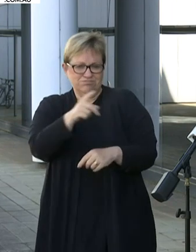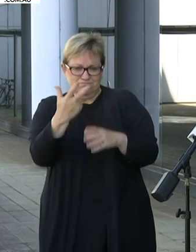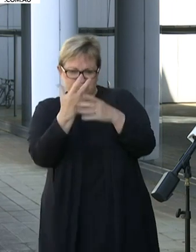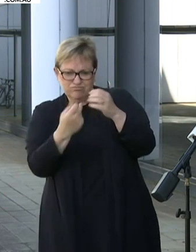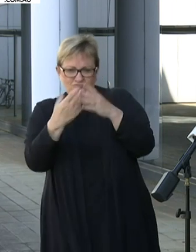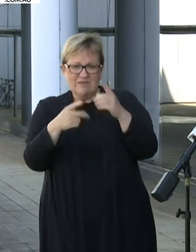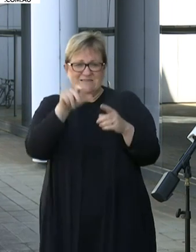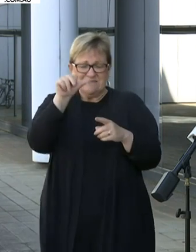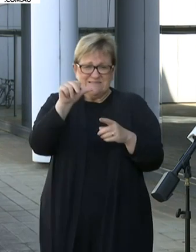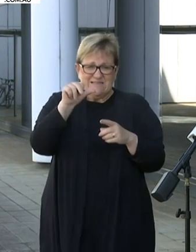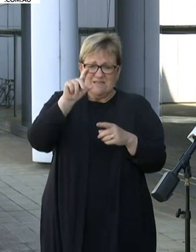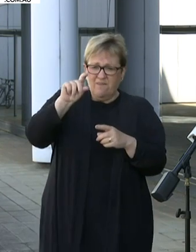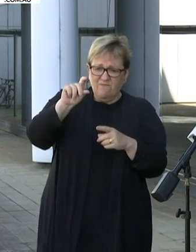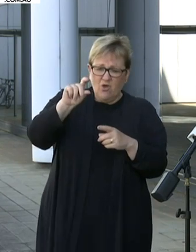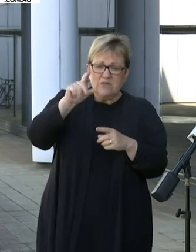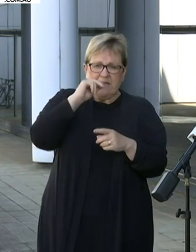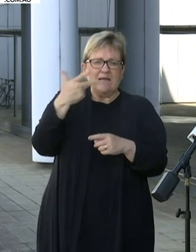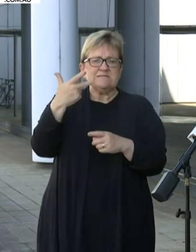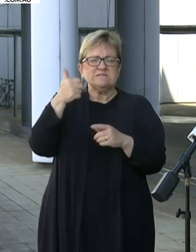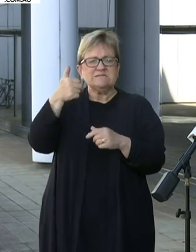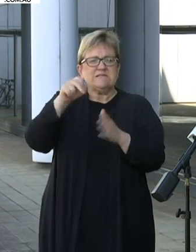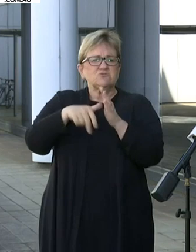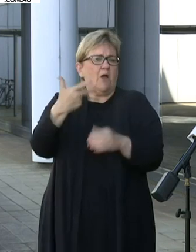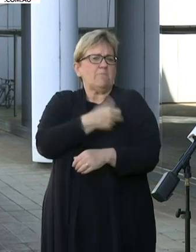we did get 6 doses from the first vial,